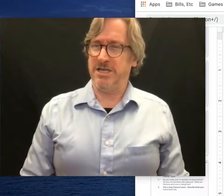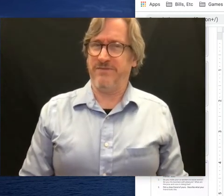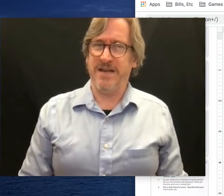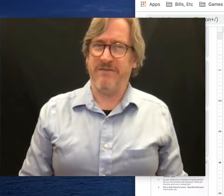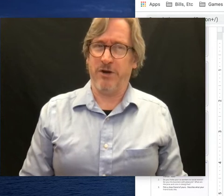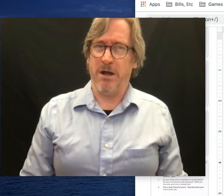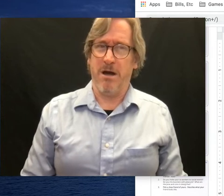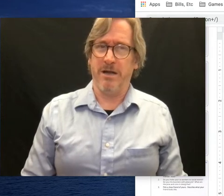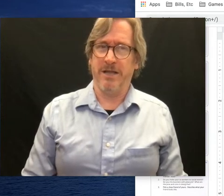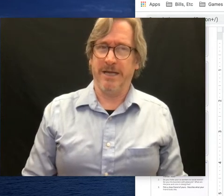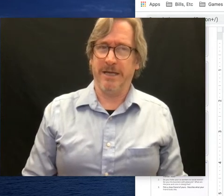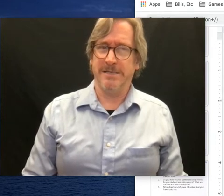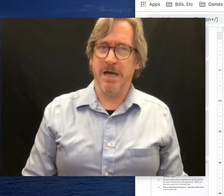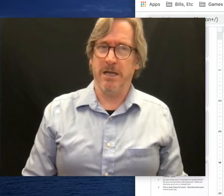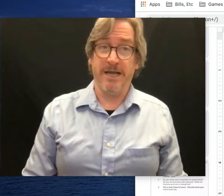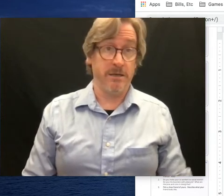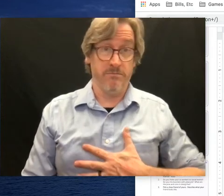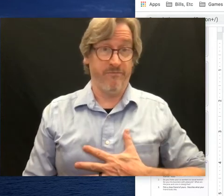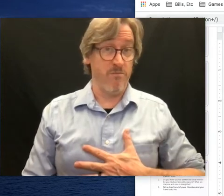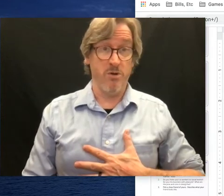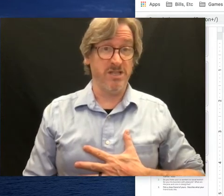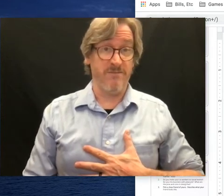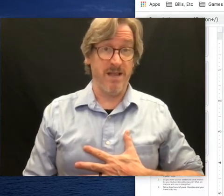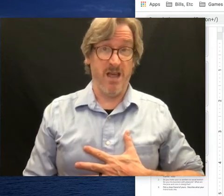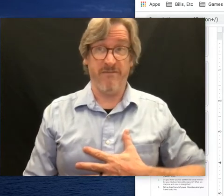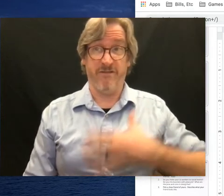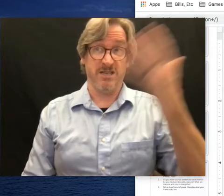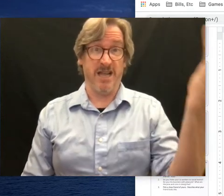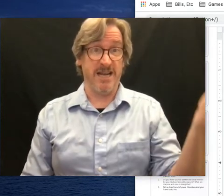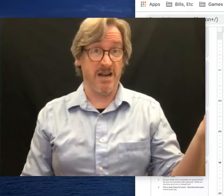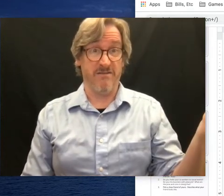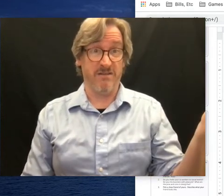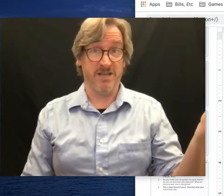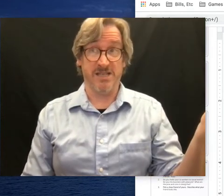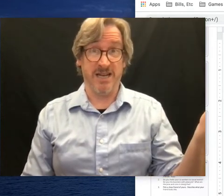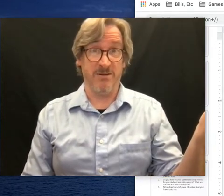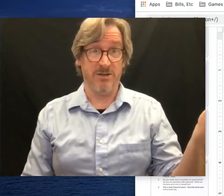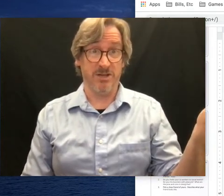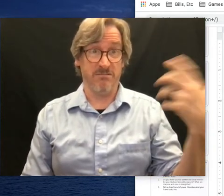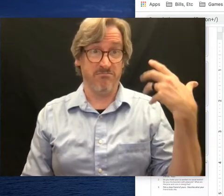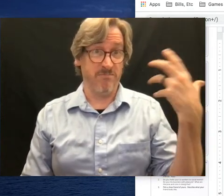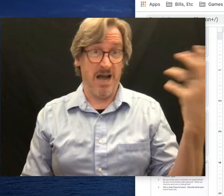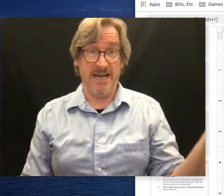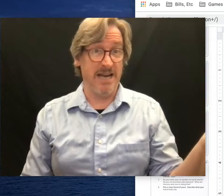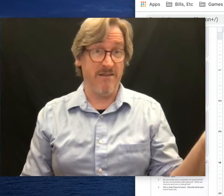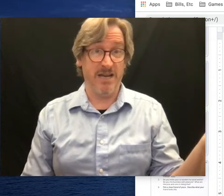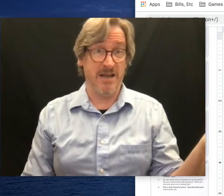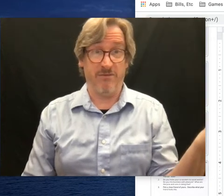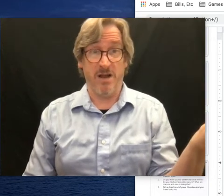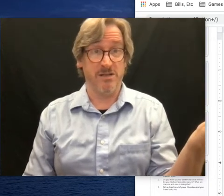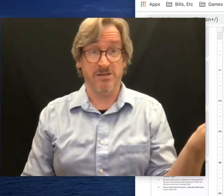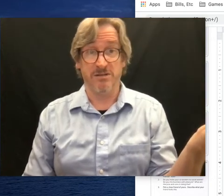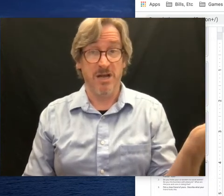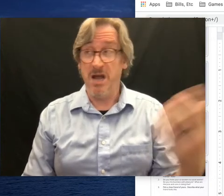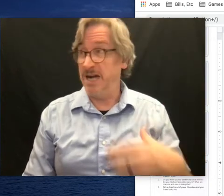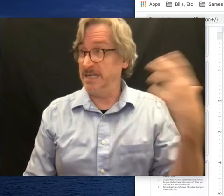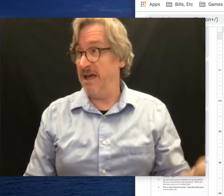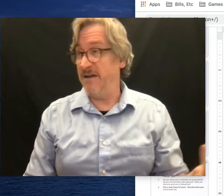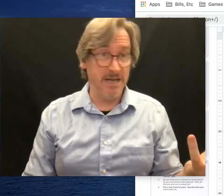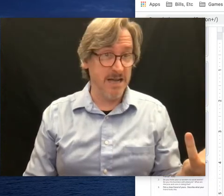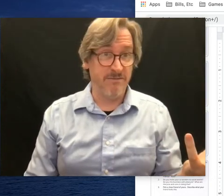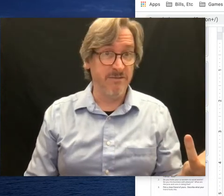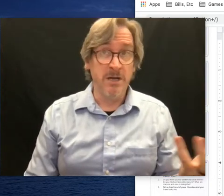I just find it very odd. Like, it's not like for most of my life until I got involved in sign language, I didn't have any deaf friends. I